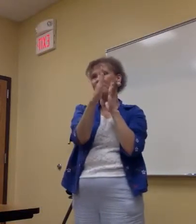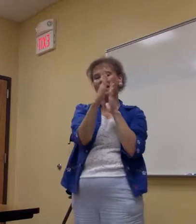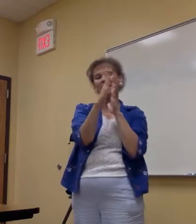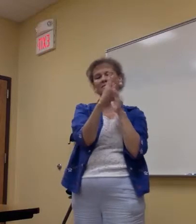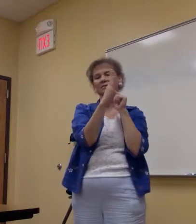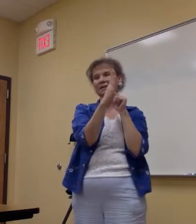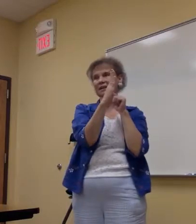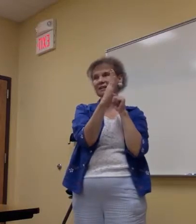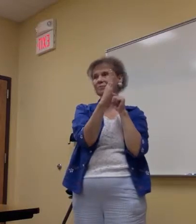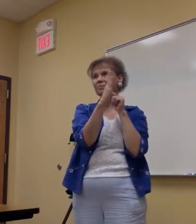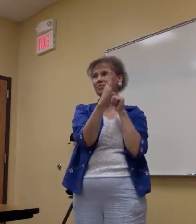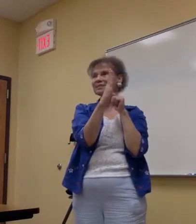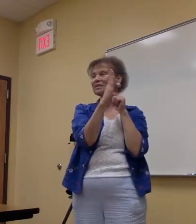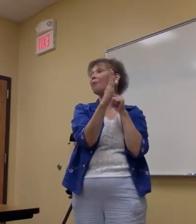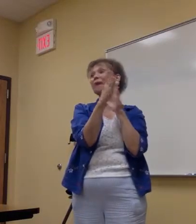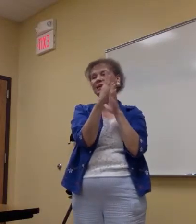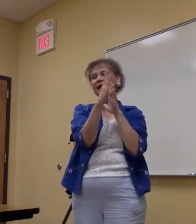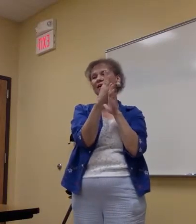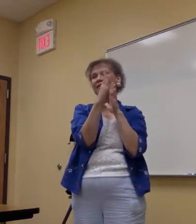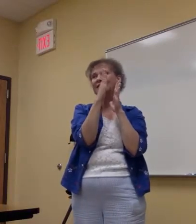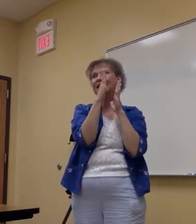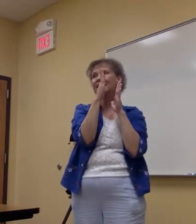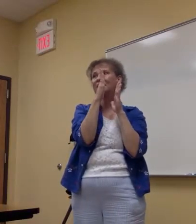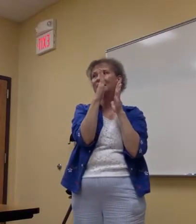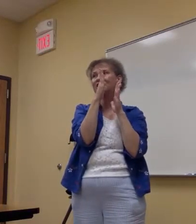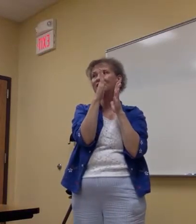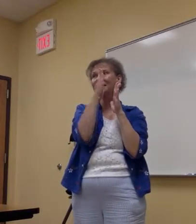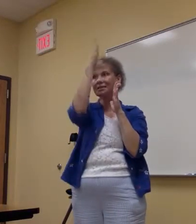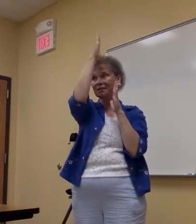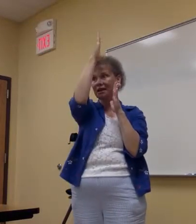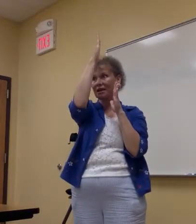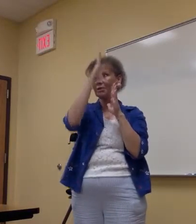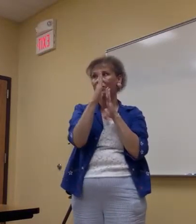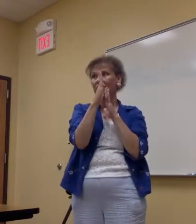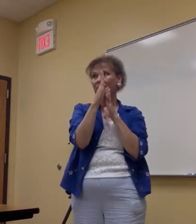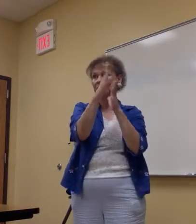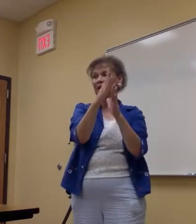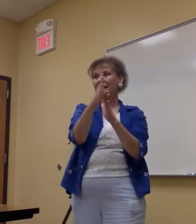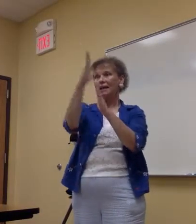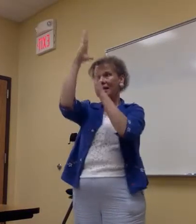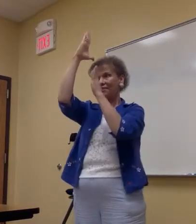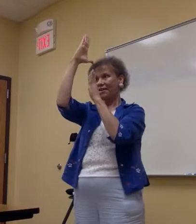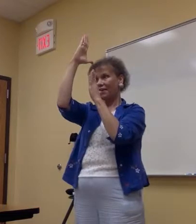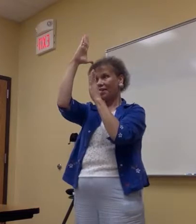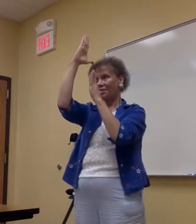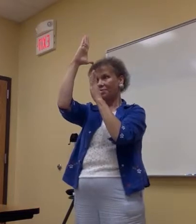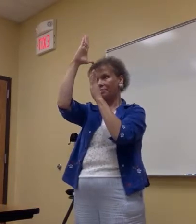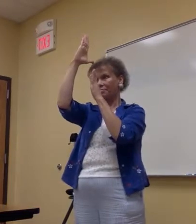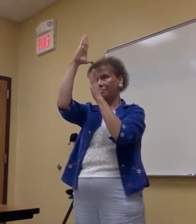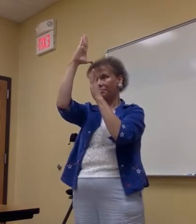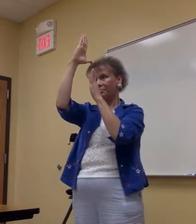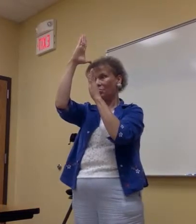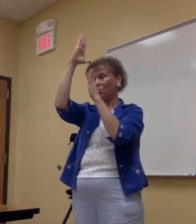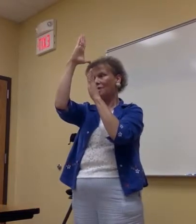top hand now is down at my chin, not up here. If I've got them, one's at the chin, one's at the forehead, it's going to be